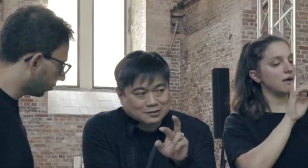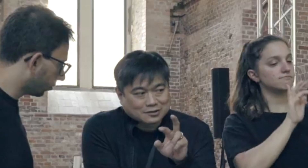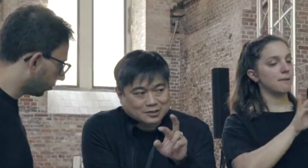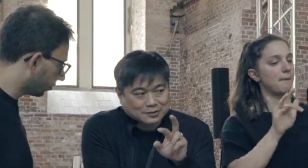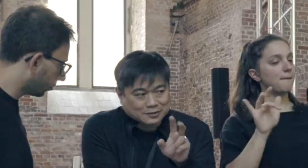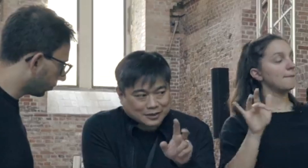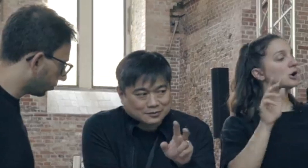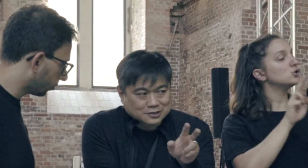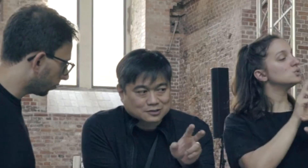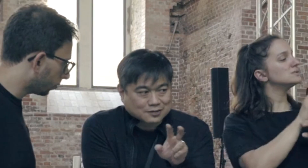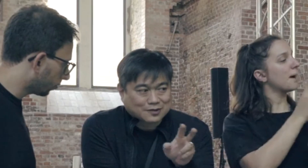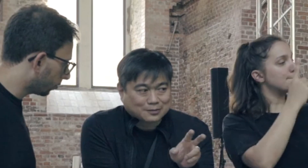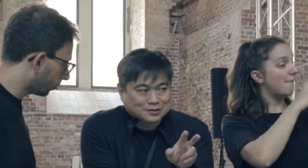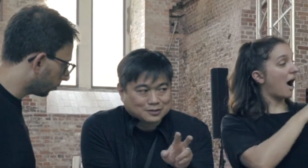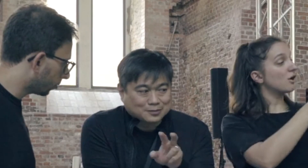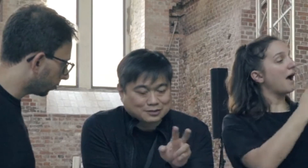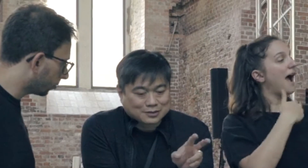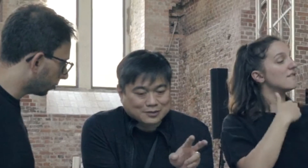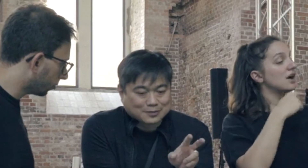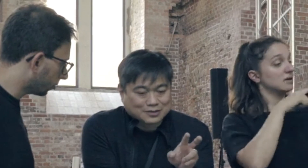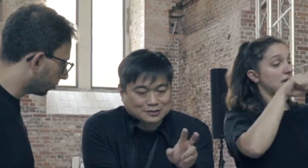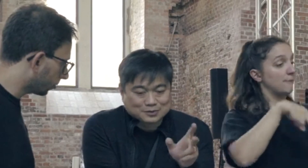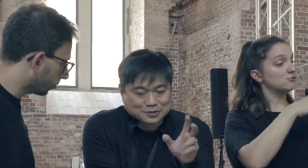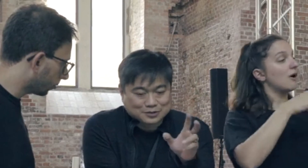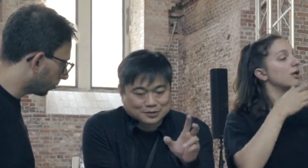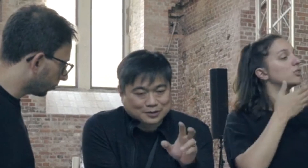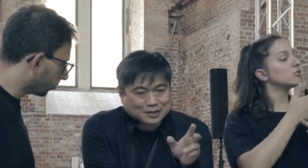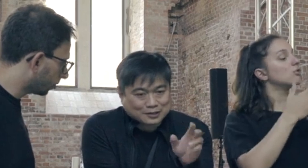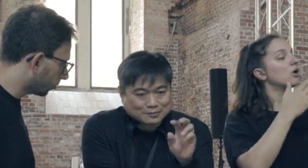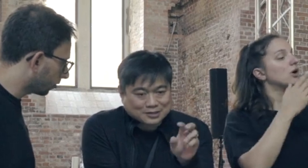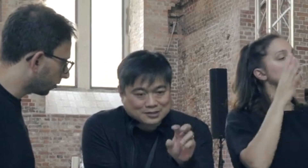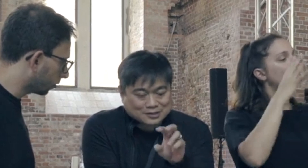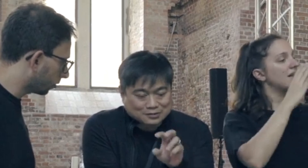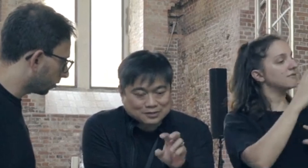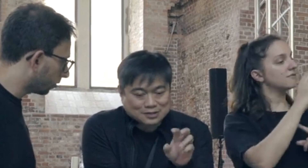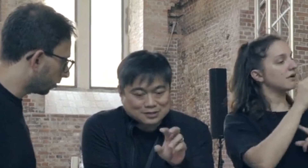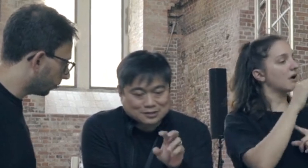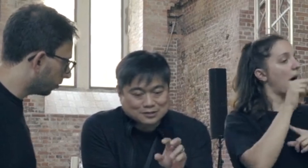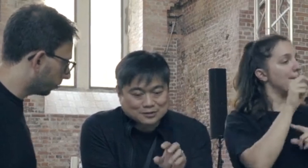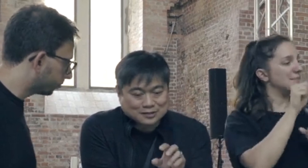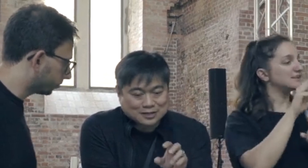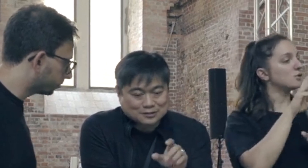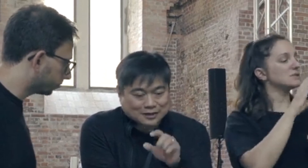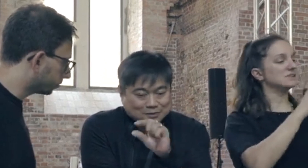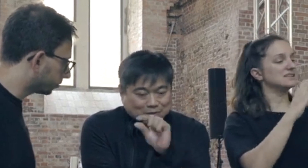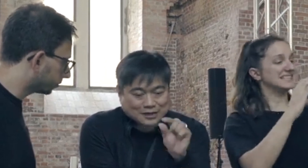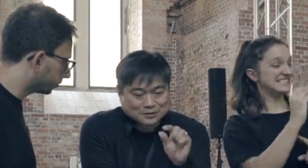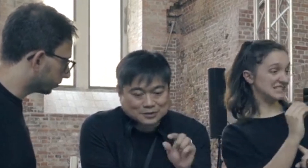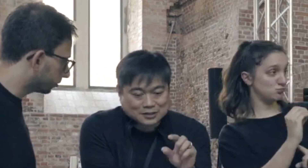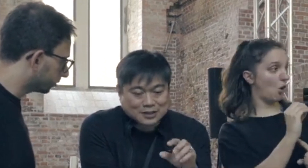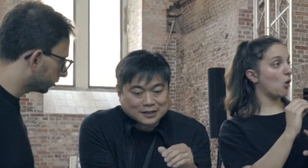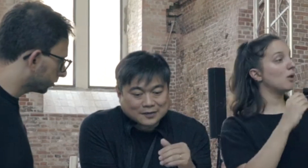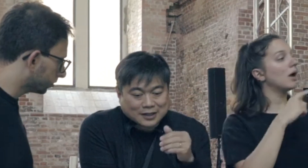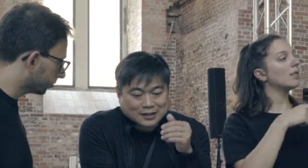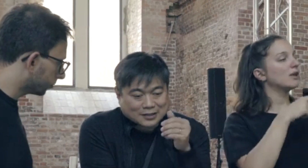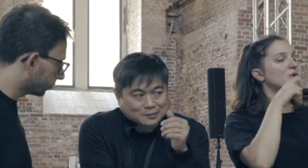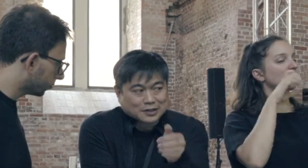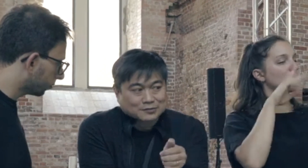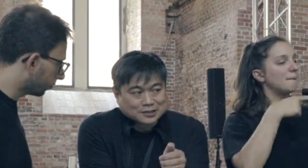ASL and other sign languages continue to gain recognition, proving that signed communication is as rich and diverse as spoken language,